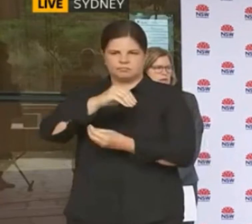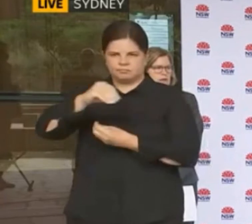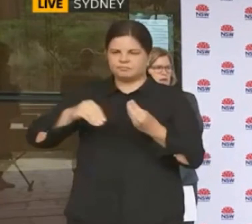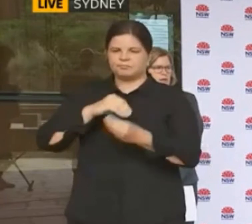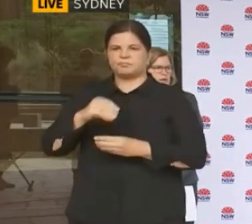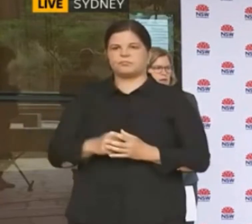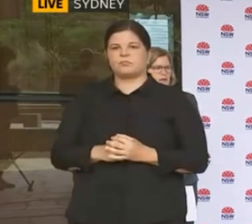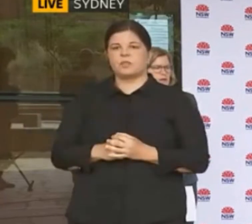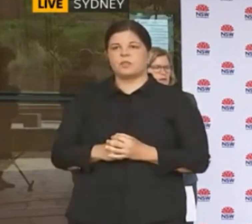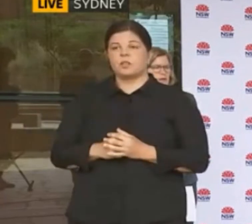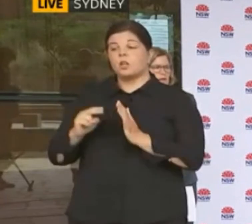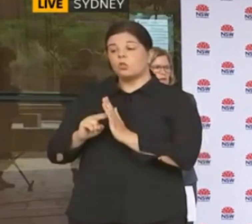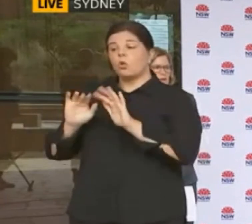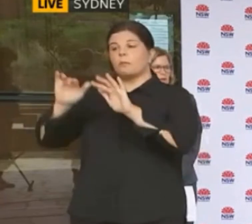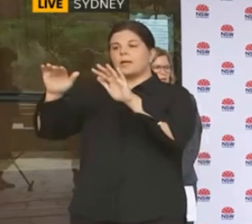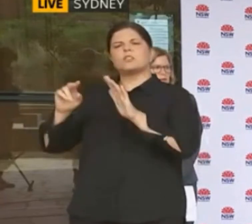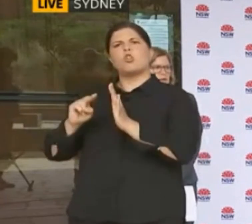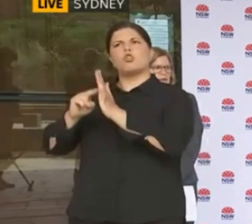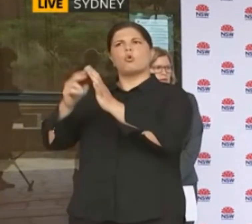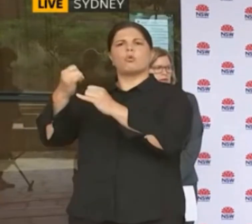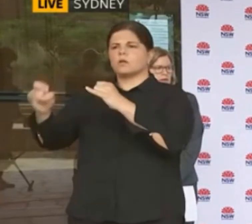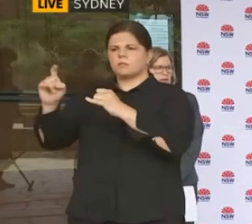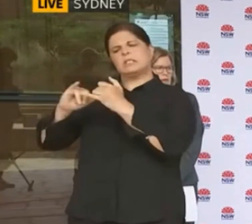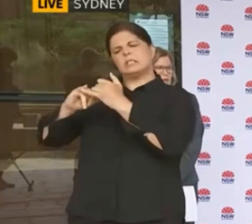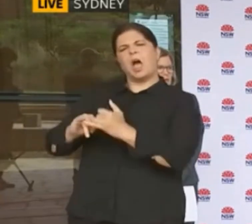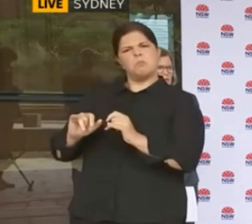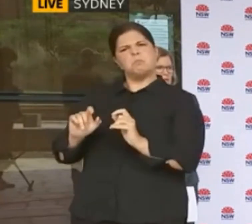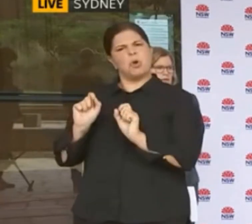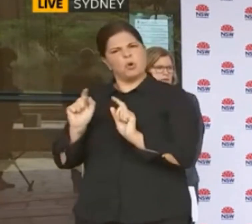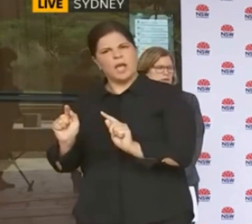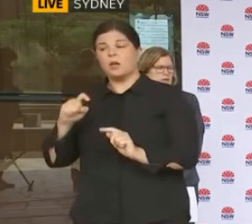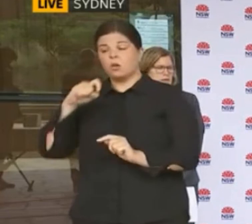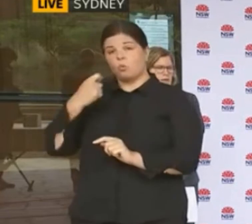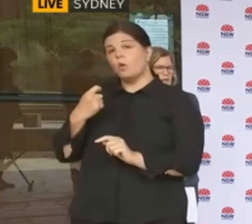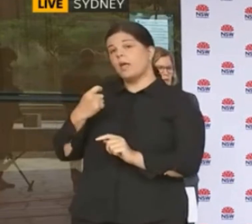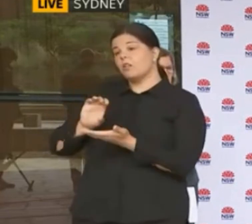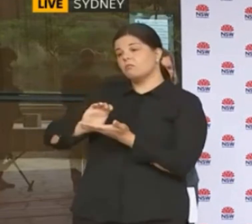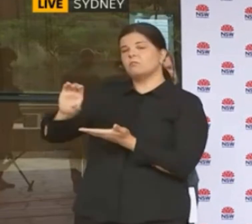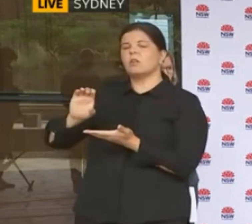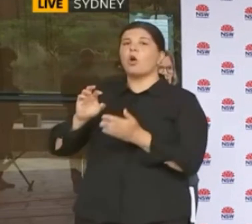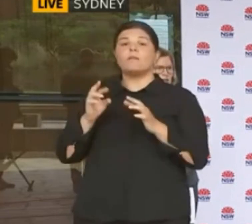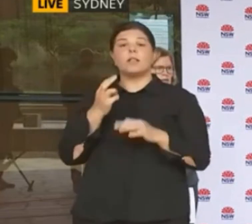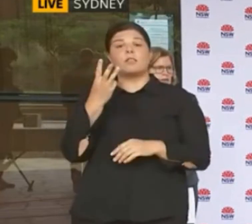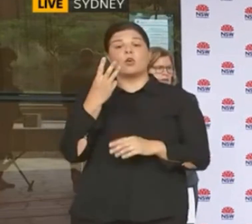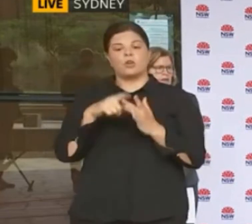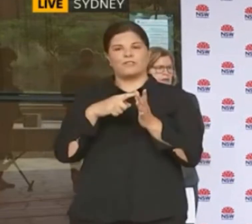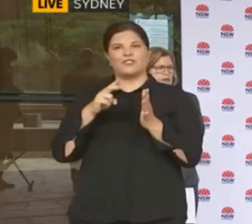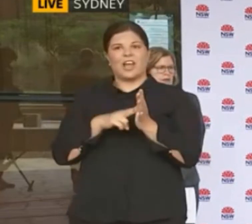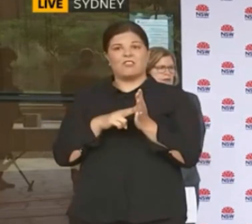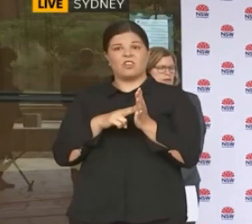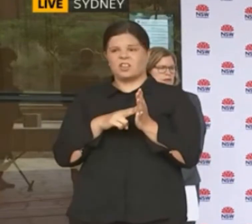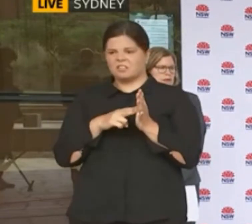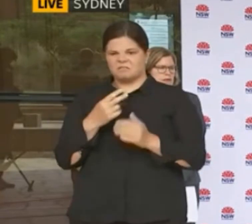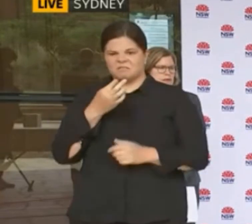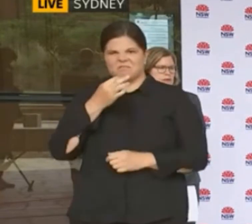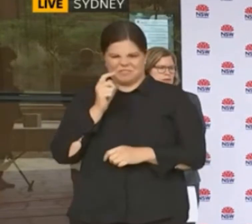especially in the southern part of the Northern Beaches, we are anticipating providing relief on the 3rd of January. So there's only a few days